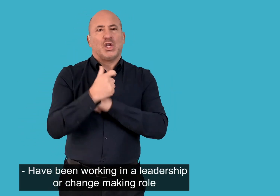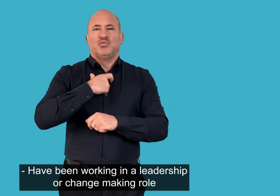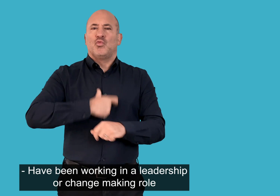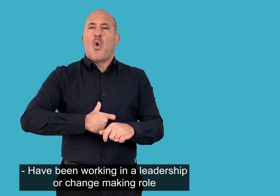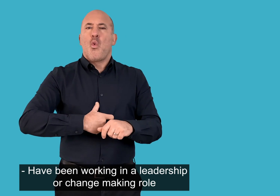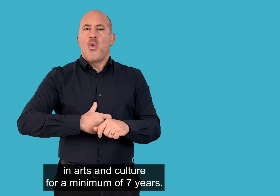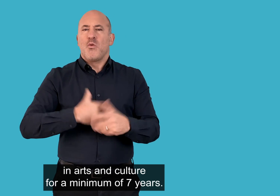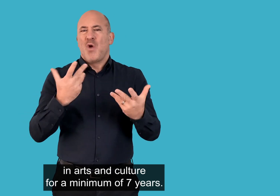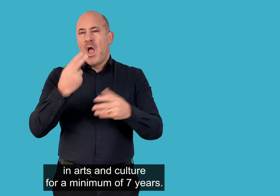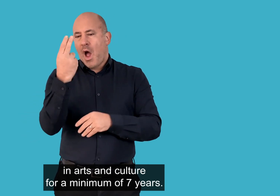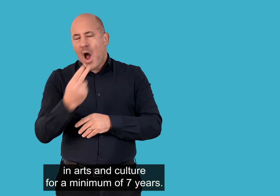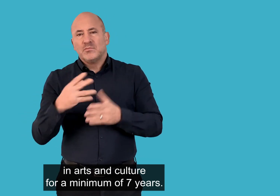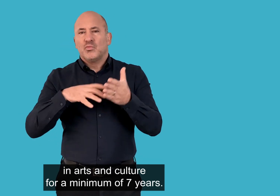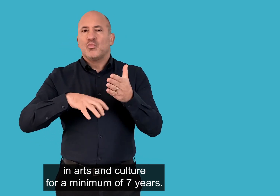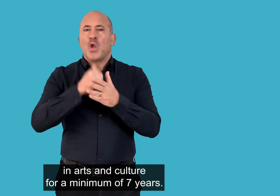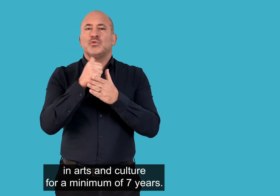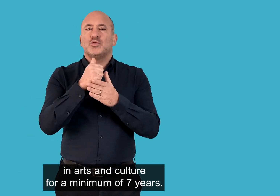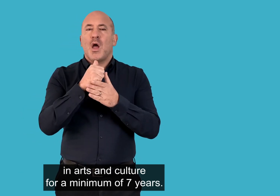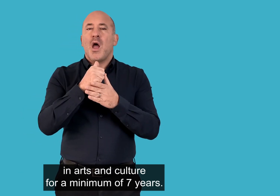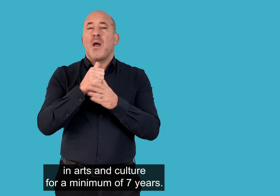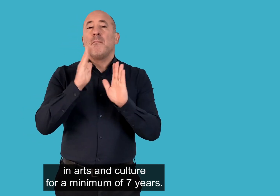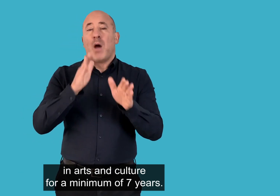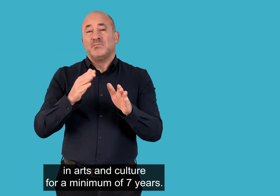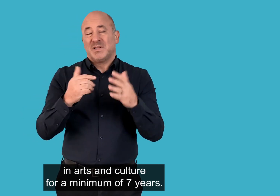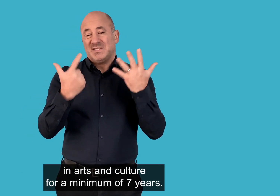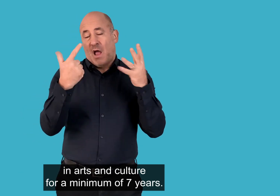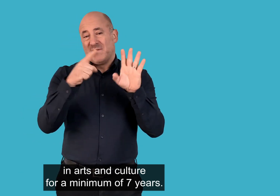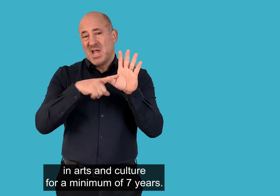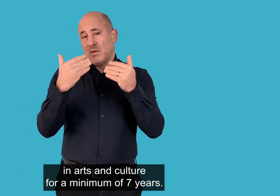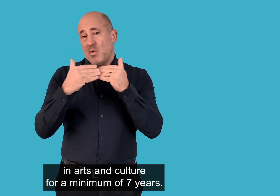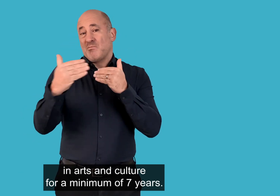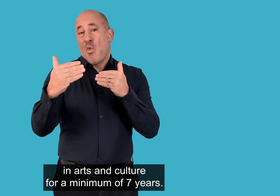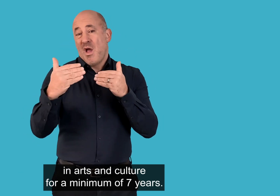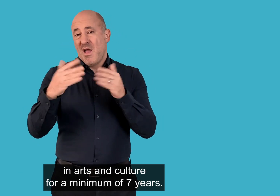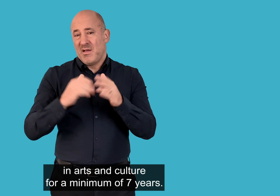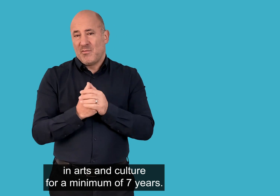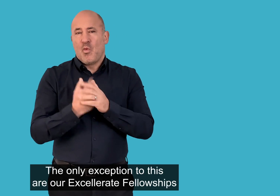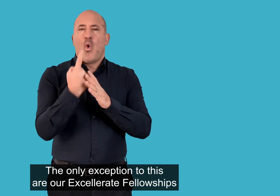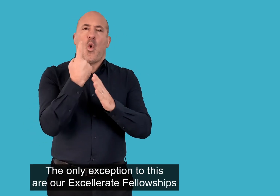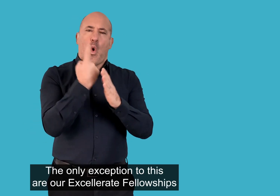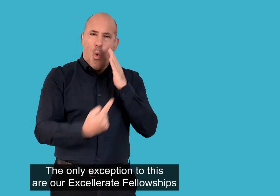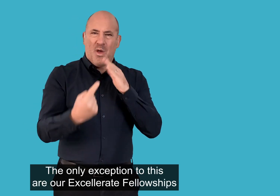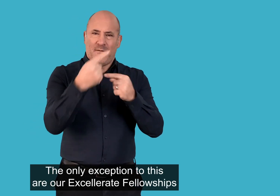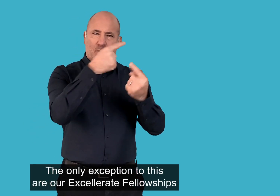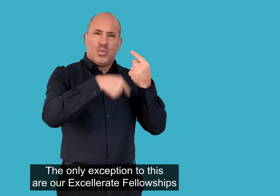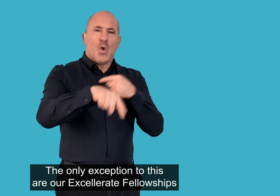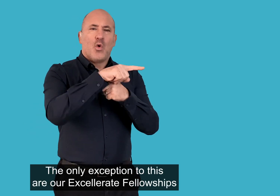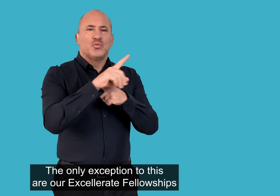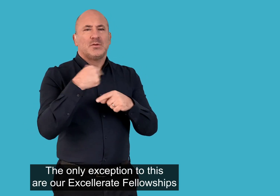role in arts and culture for a minimum of 7 years. The only exception to this